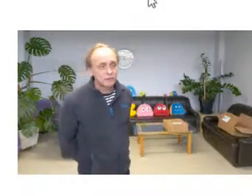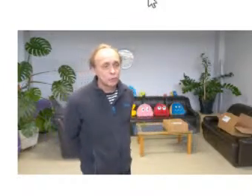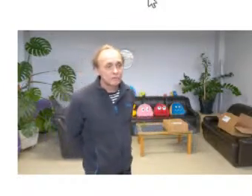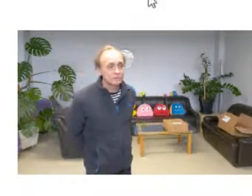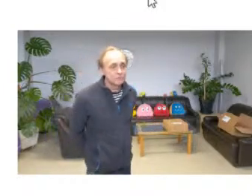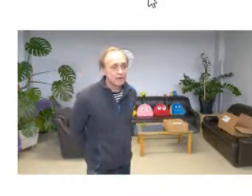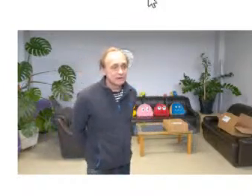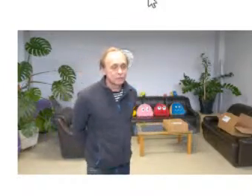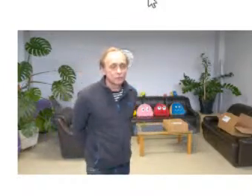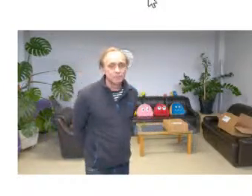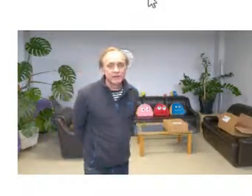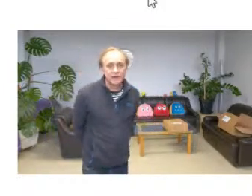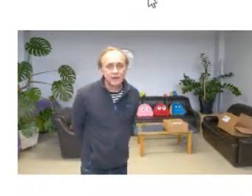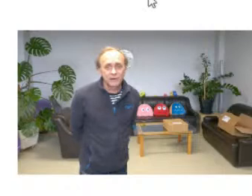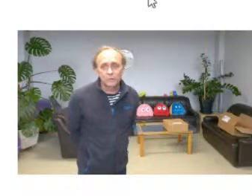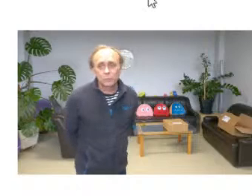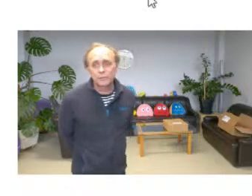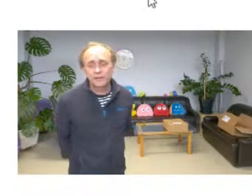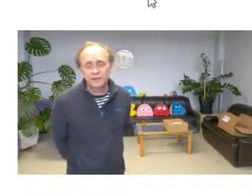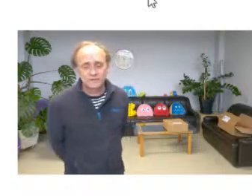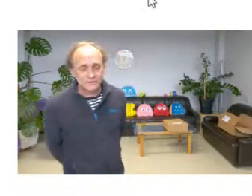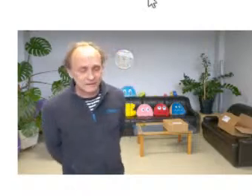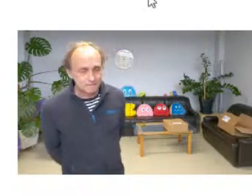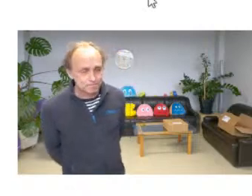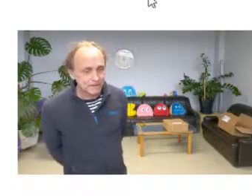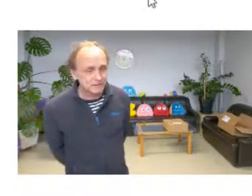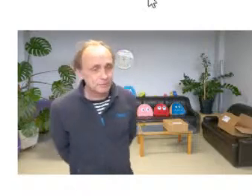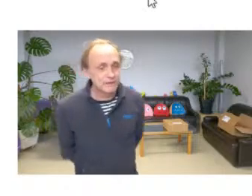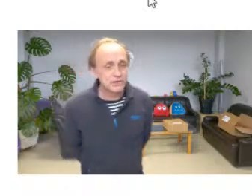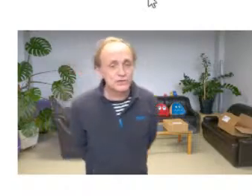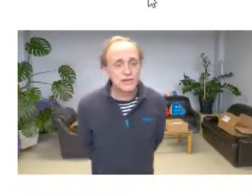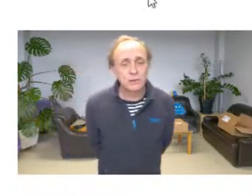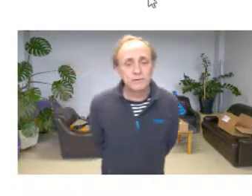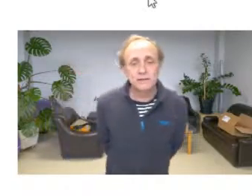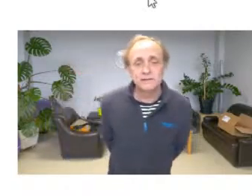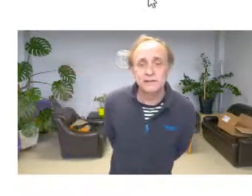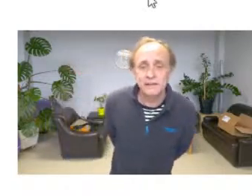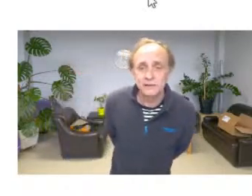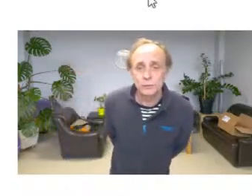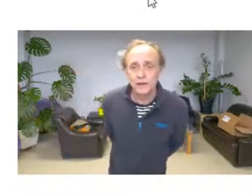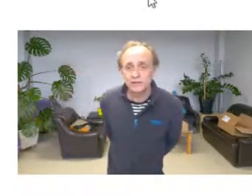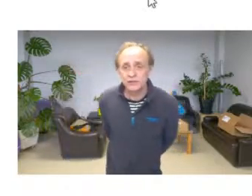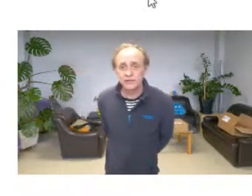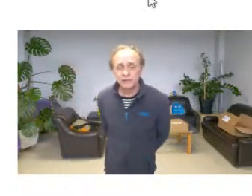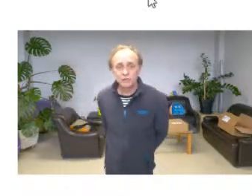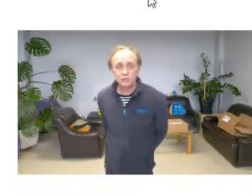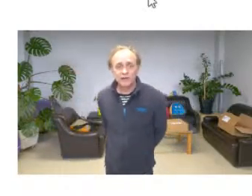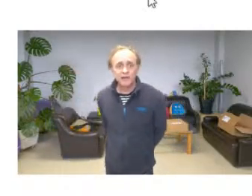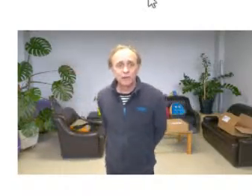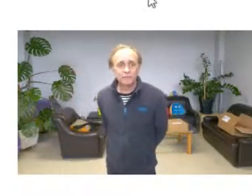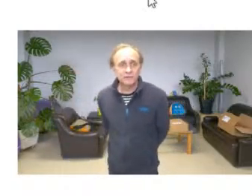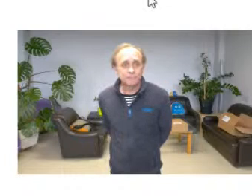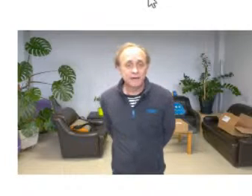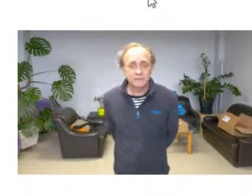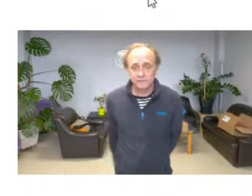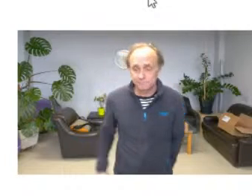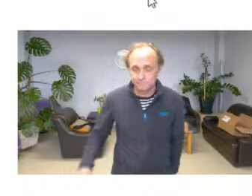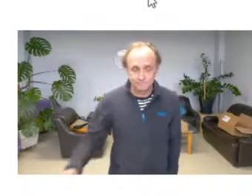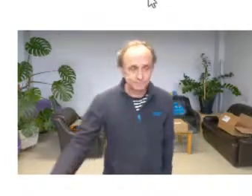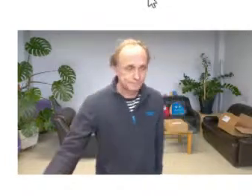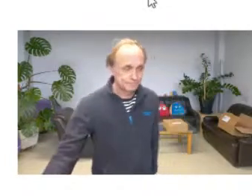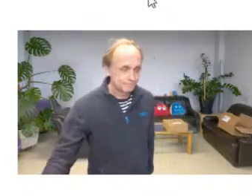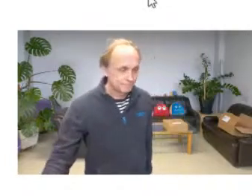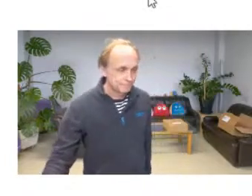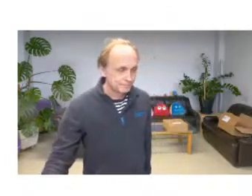want to hand over to Marco with his explanation how we did the data collection and the training of these